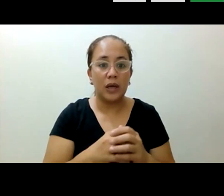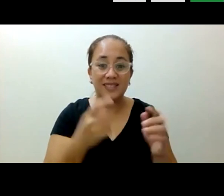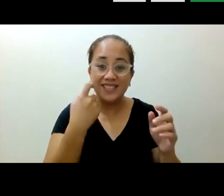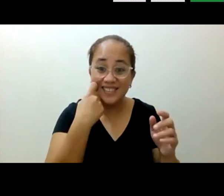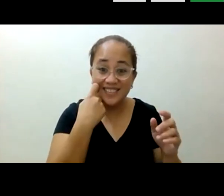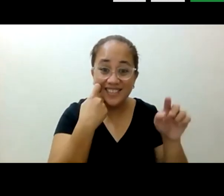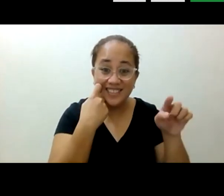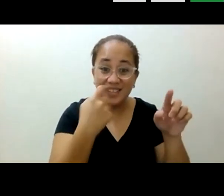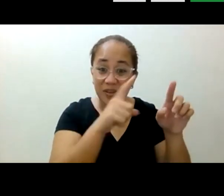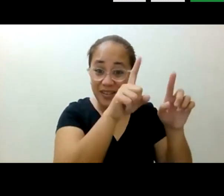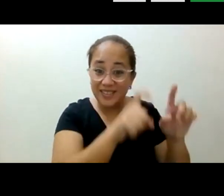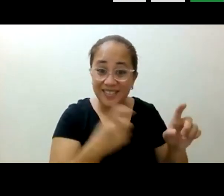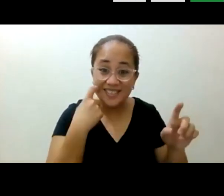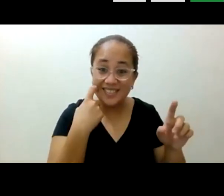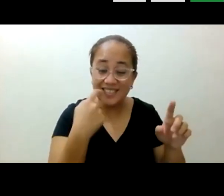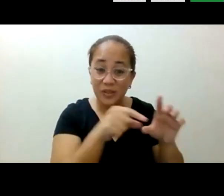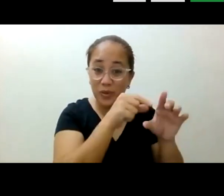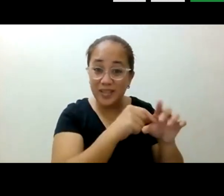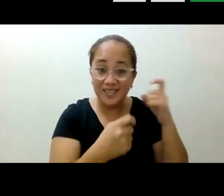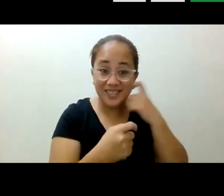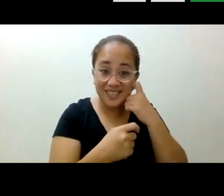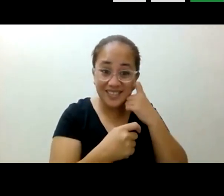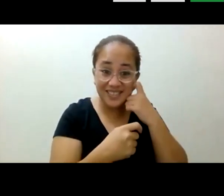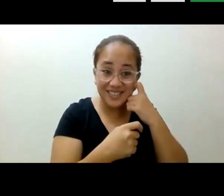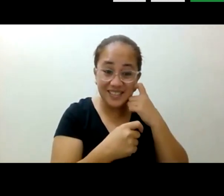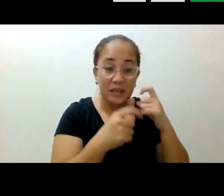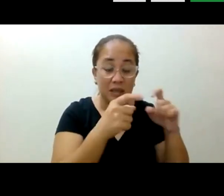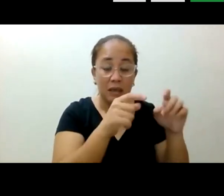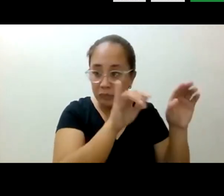took. So I'm not going to put any more new signs in there.